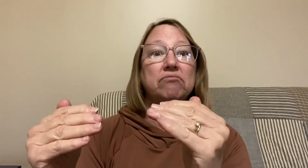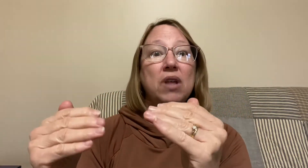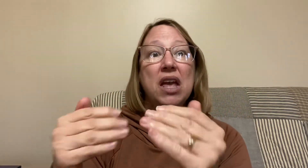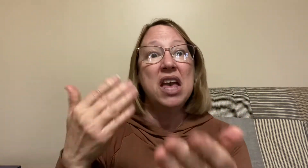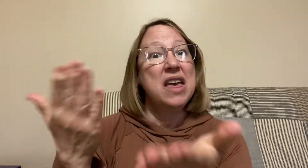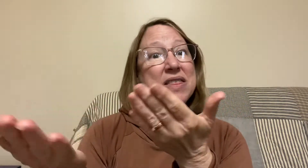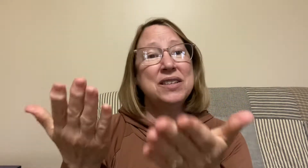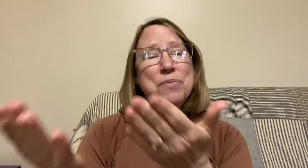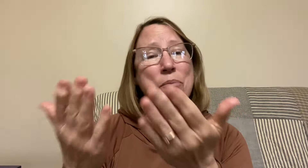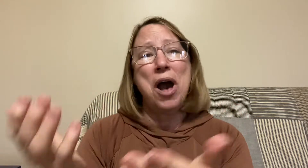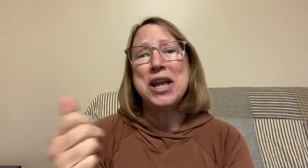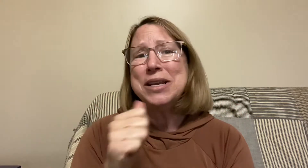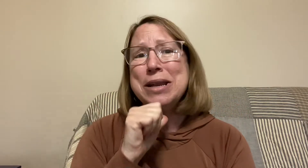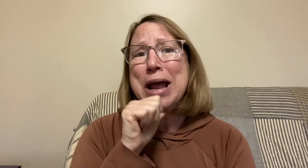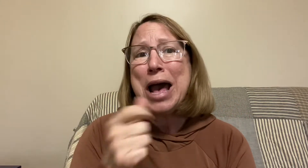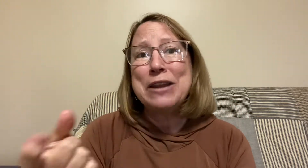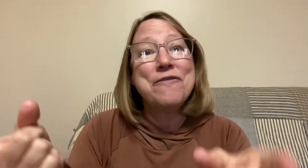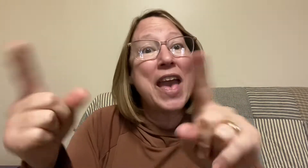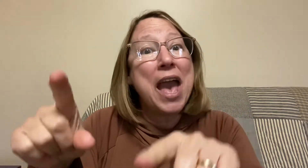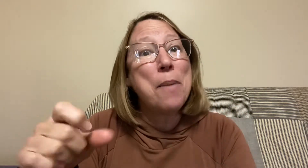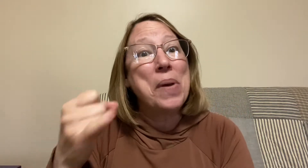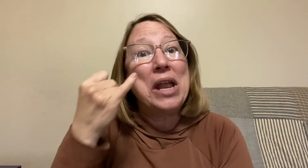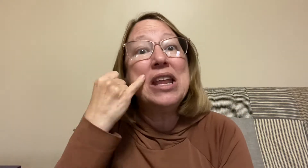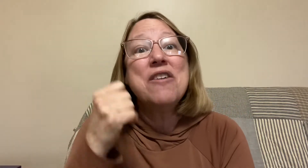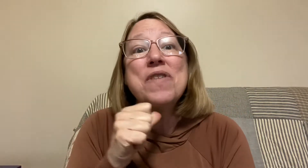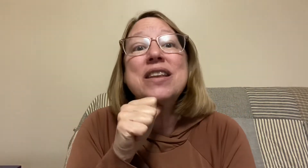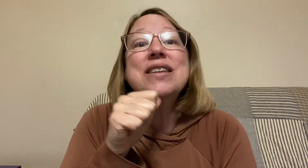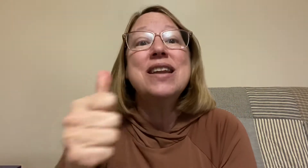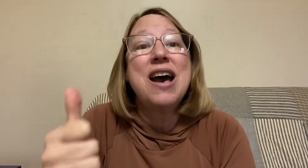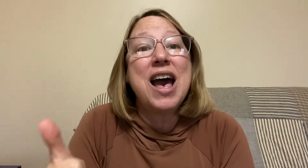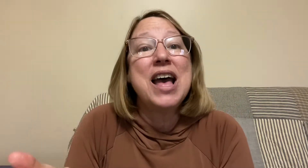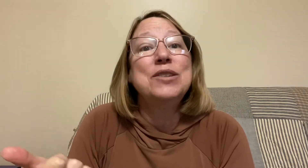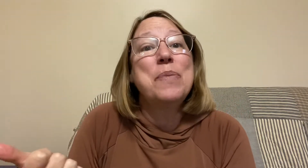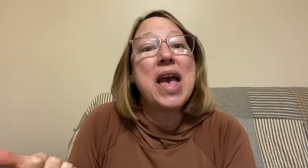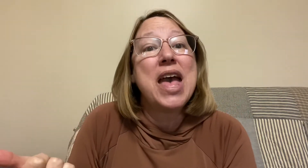for the land they belonged to.